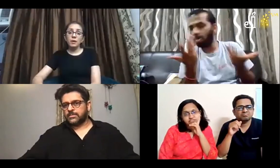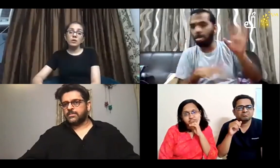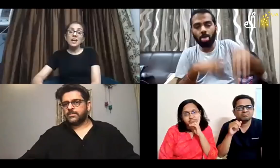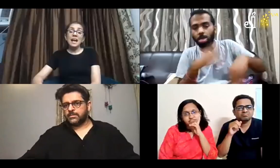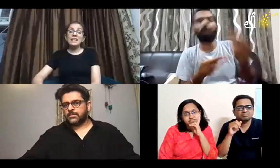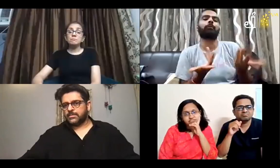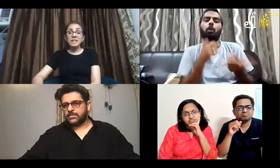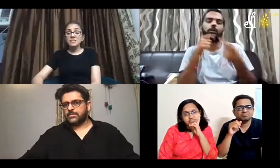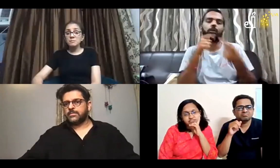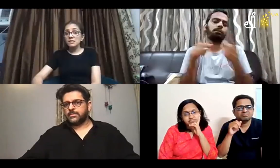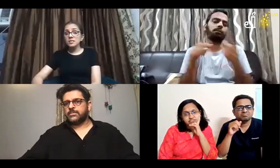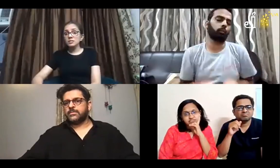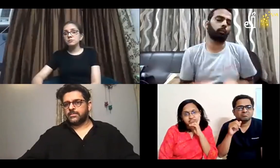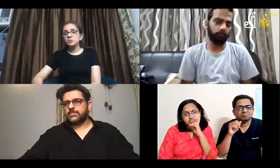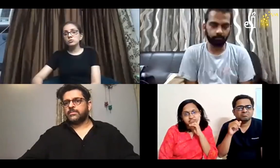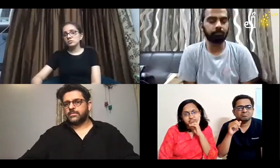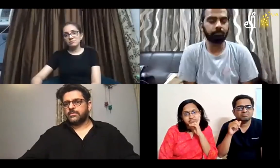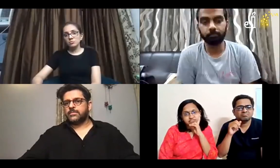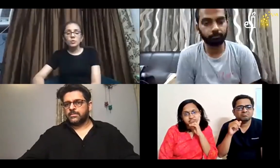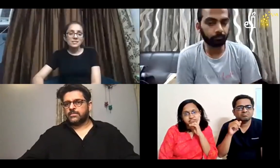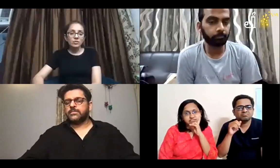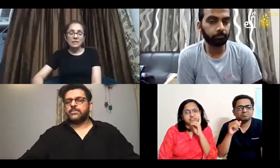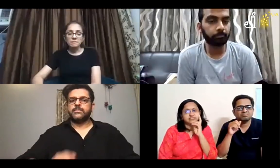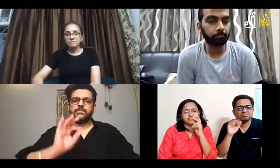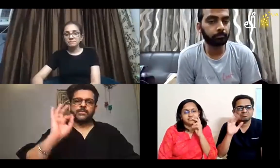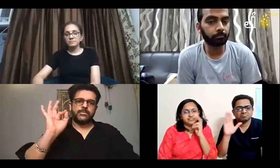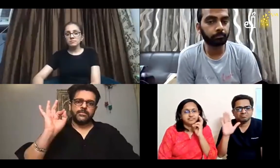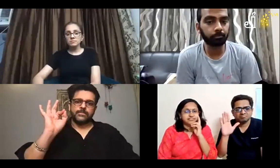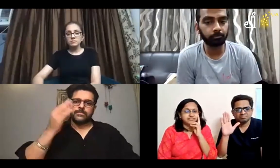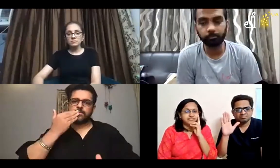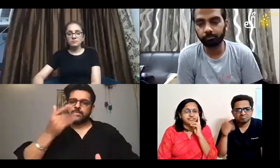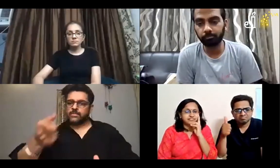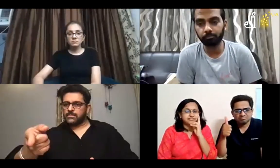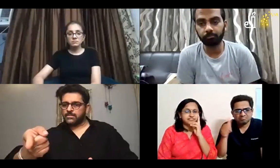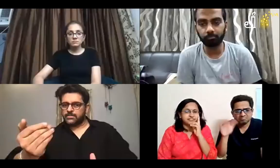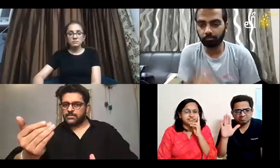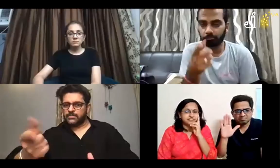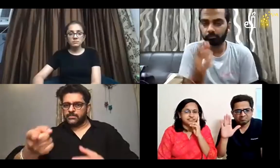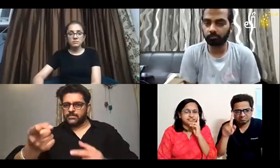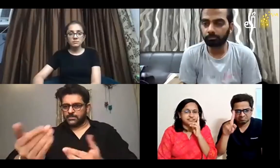of the power, and if parents themselves are confused, what do I say on that?